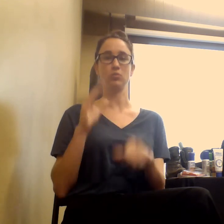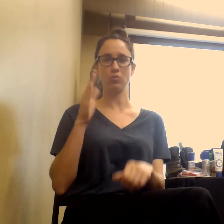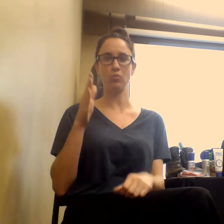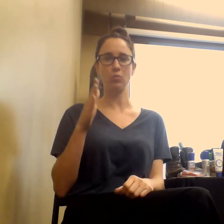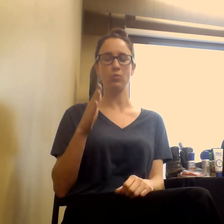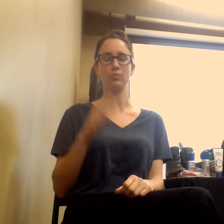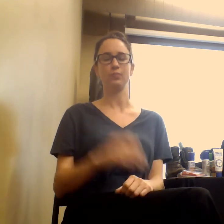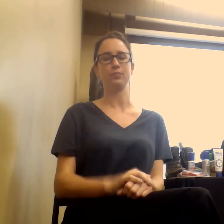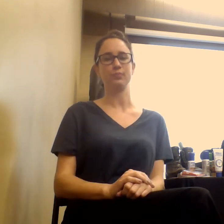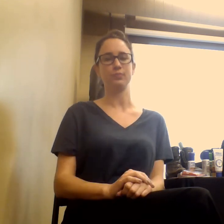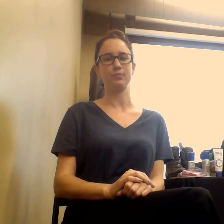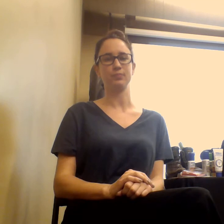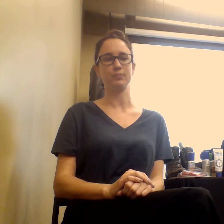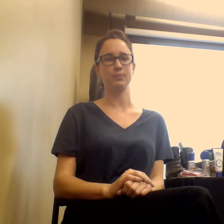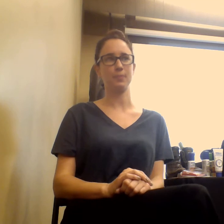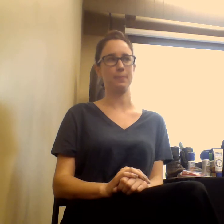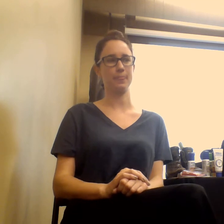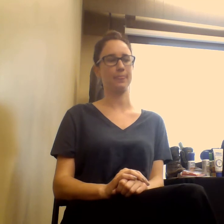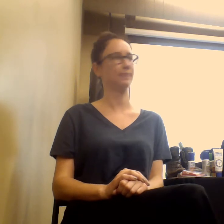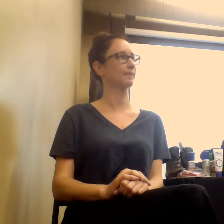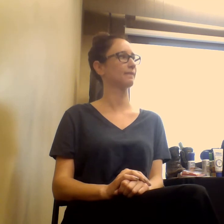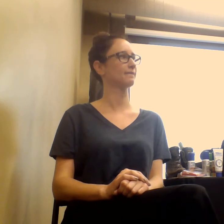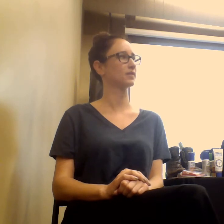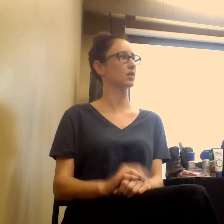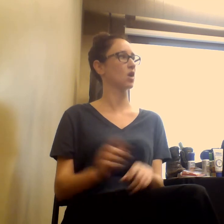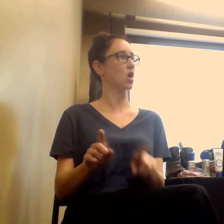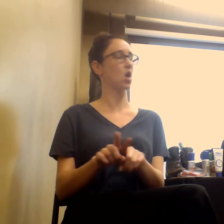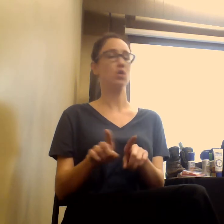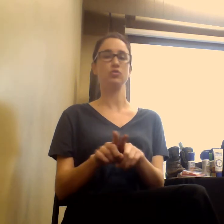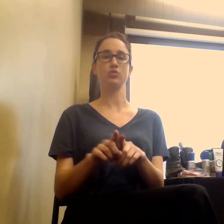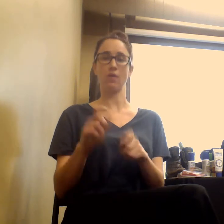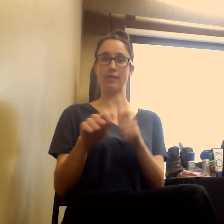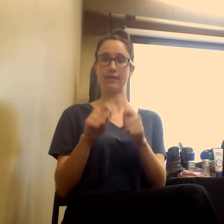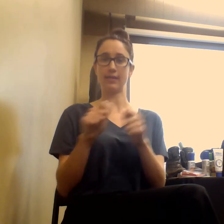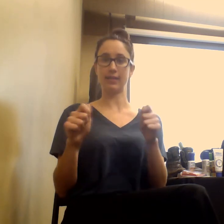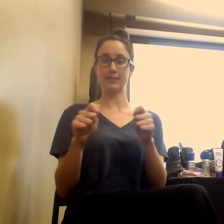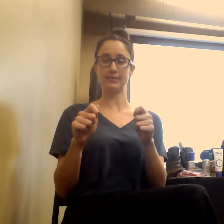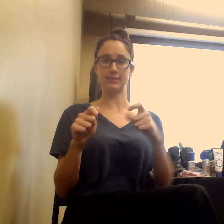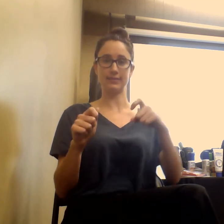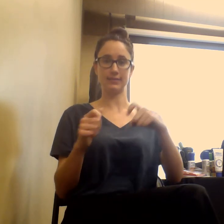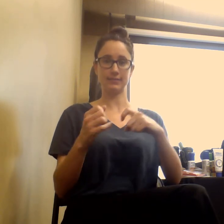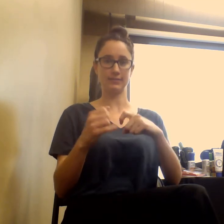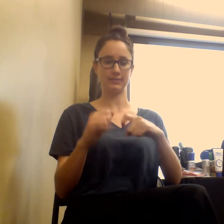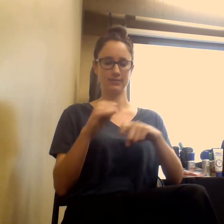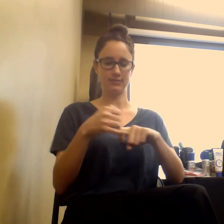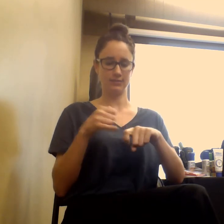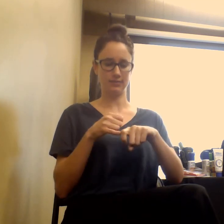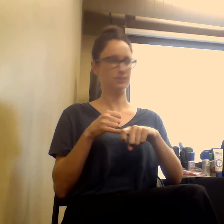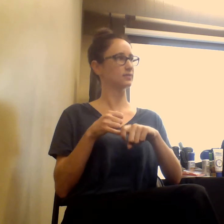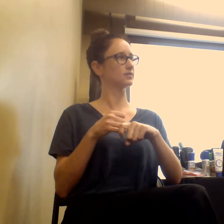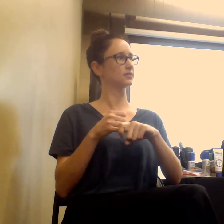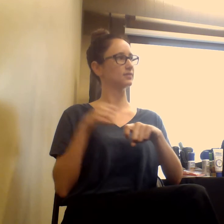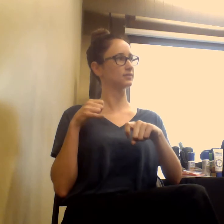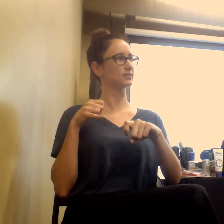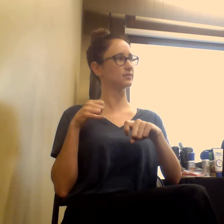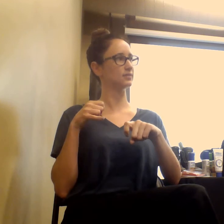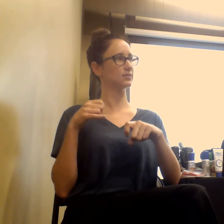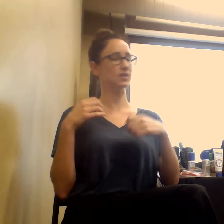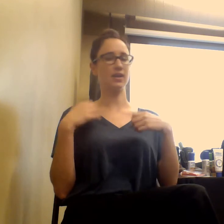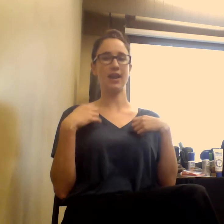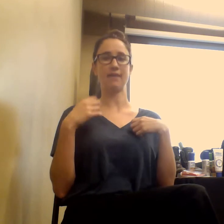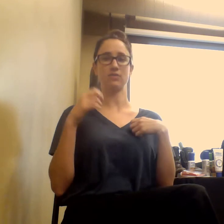Also know that just because there's eyelets or laces, you don't have to use them. This one's got 2 at the top. That